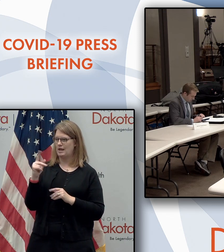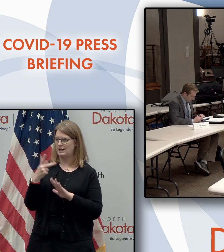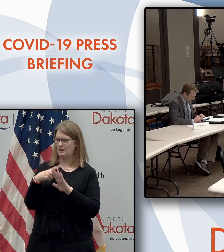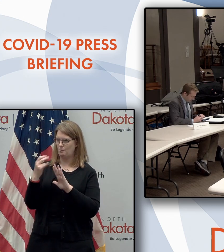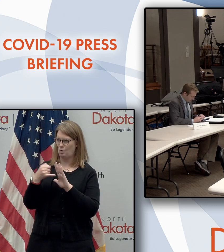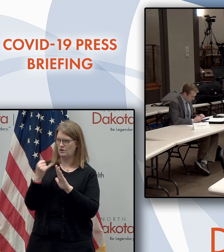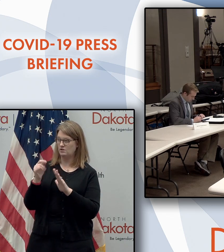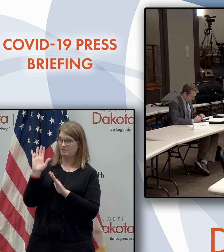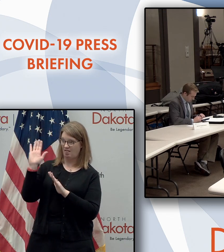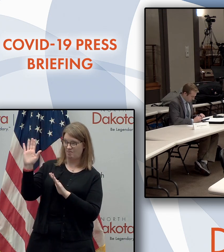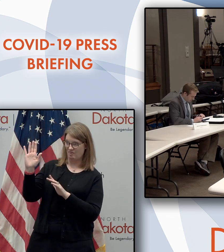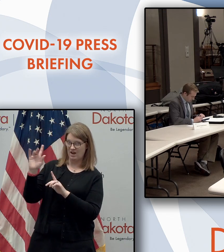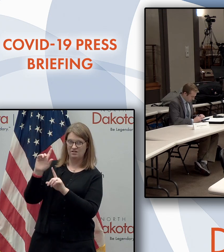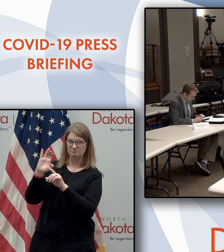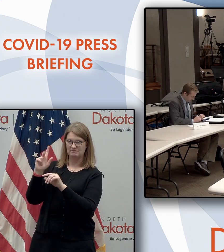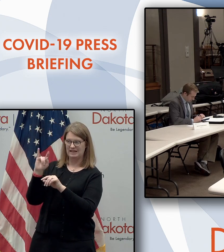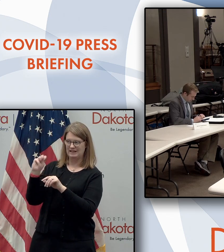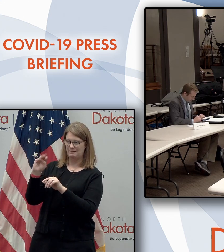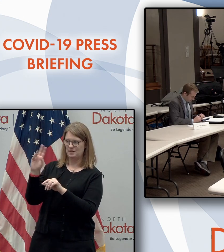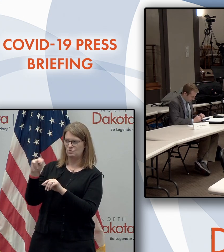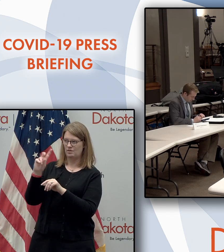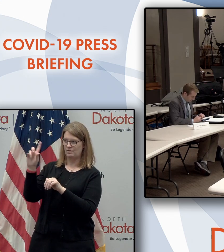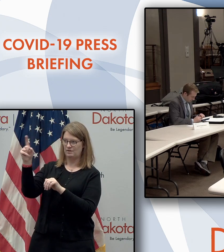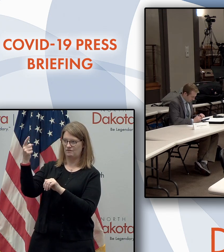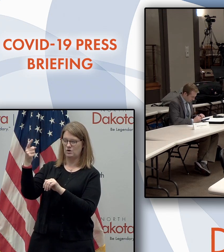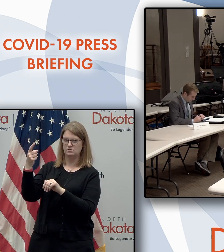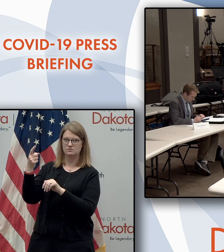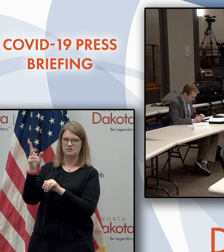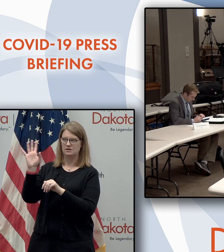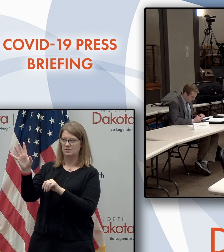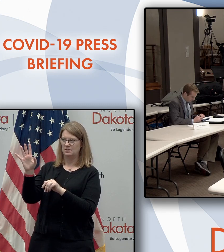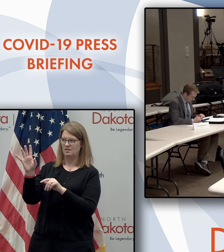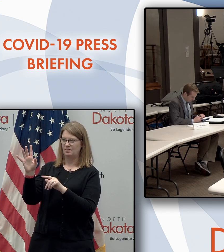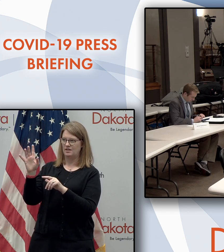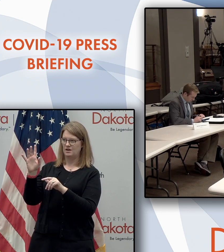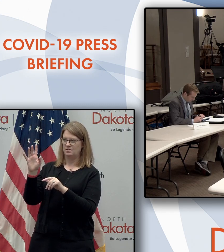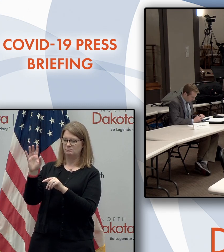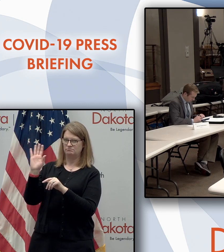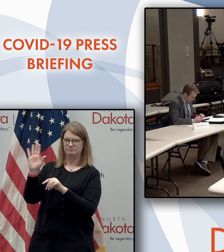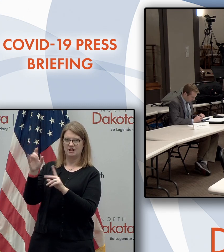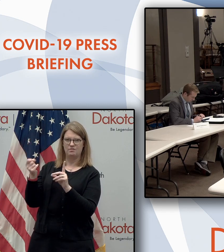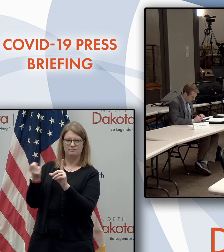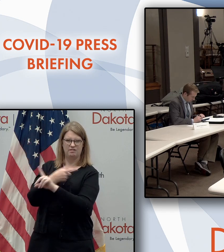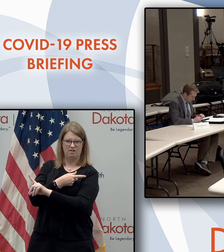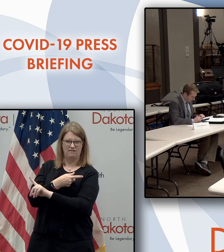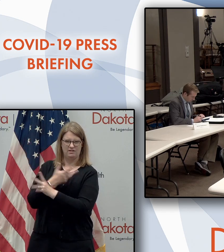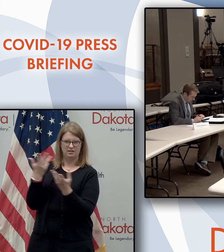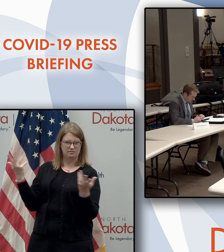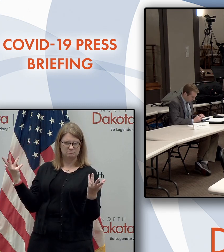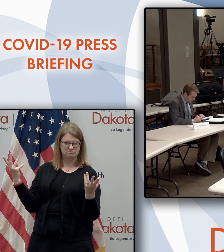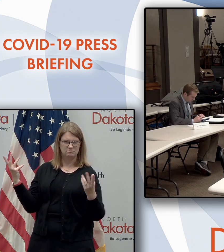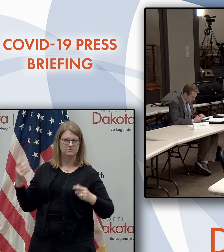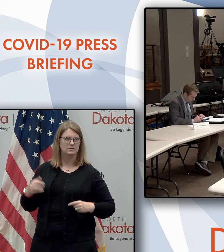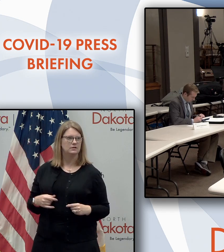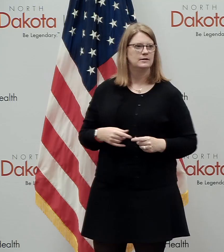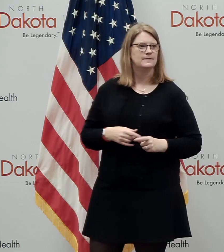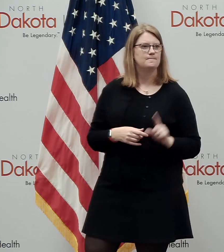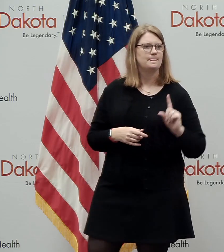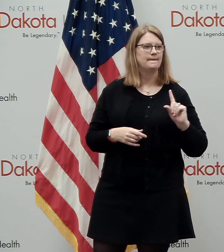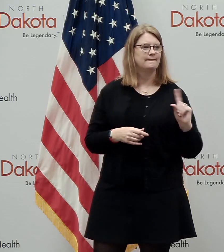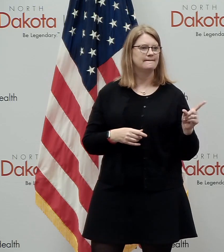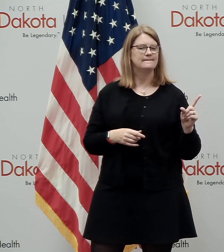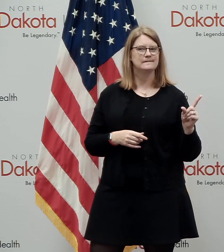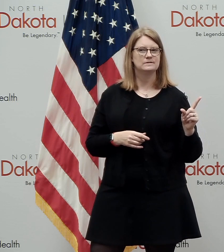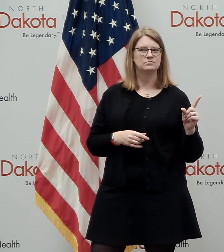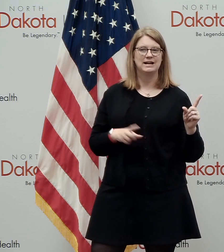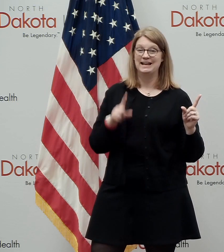off is their claim that North Dakota ranks first in the country in number of cases per capita during the last 2 weeks? I